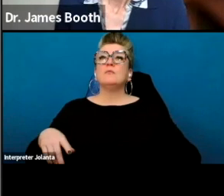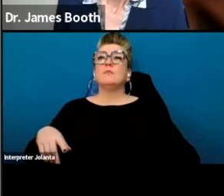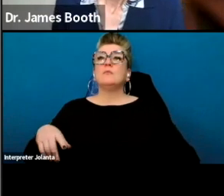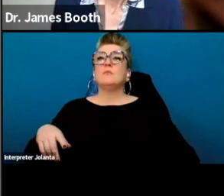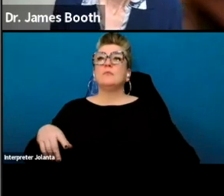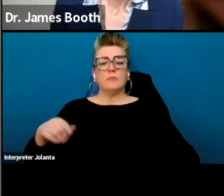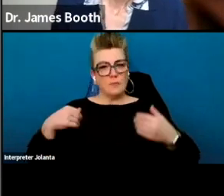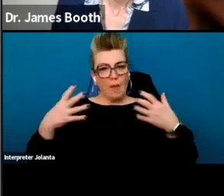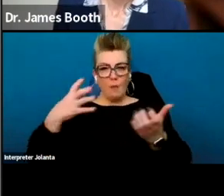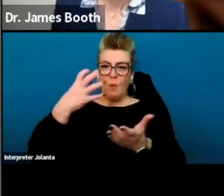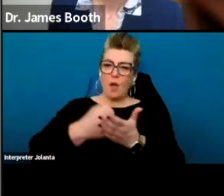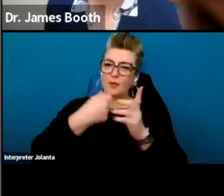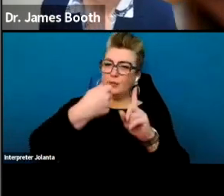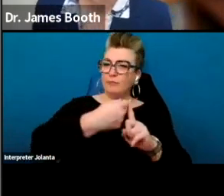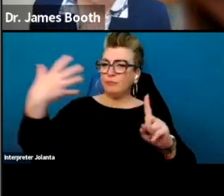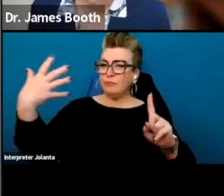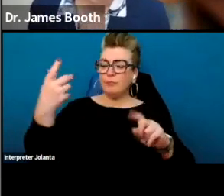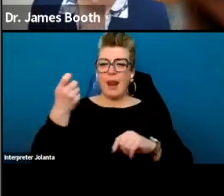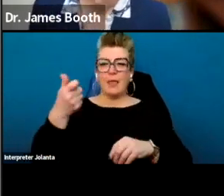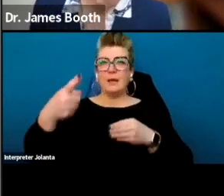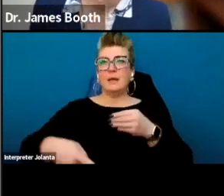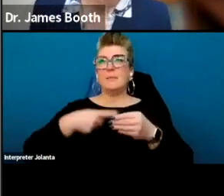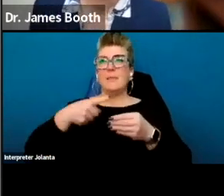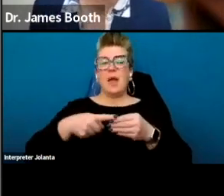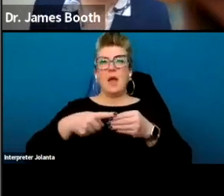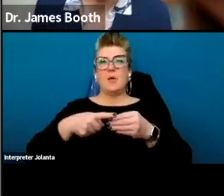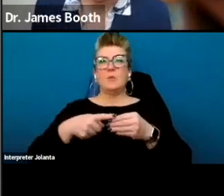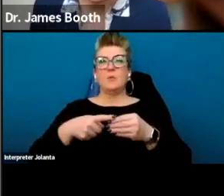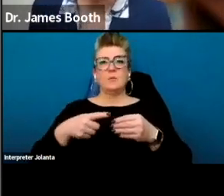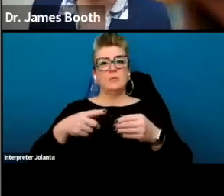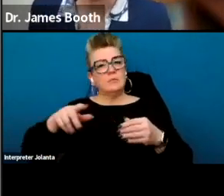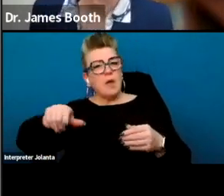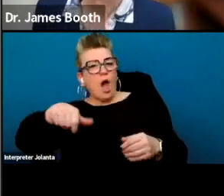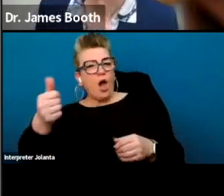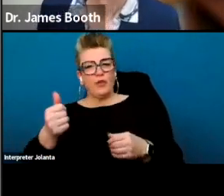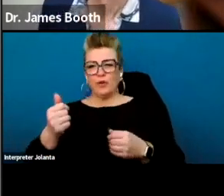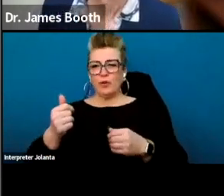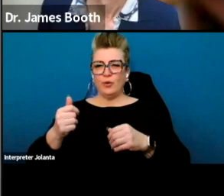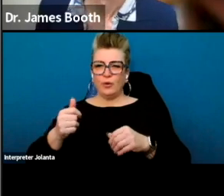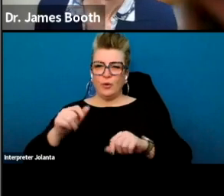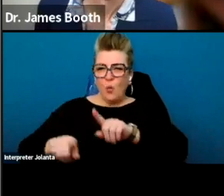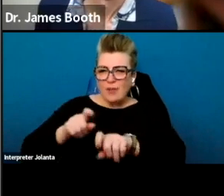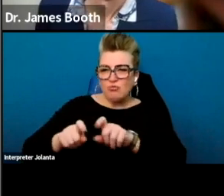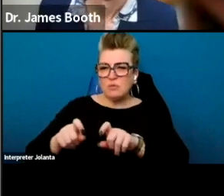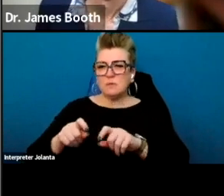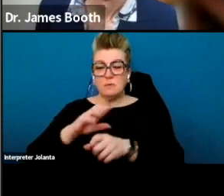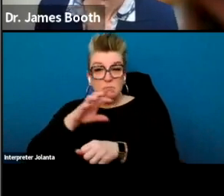is to talk a little bit about these kind of other questions that are goals